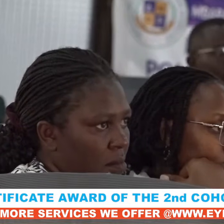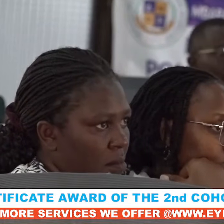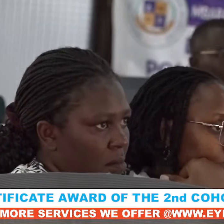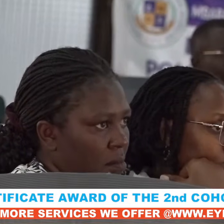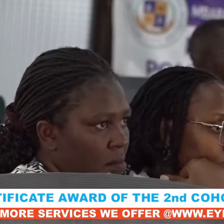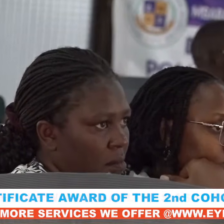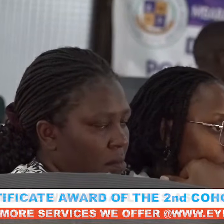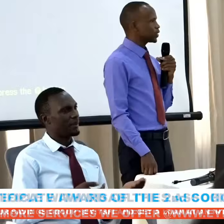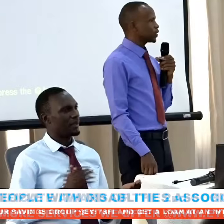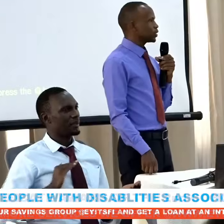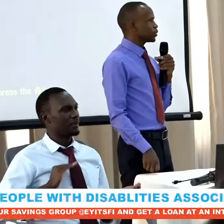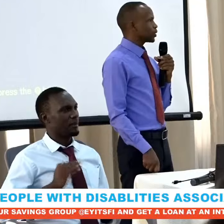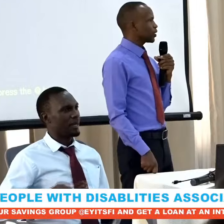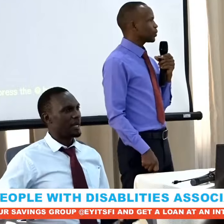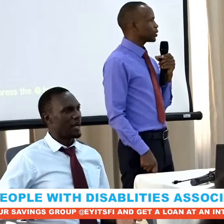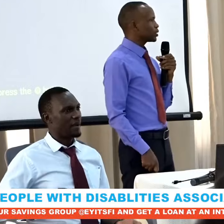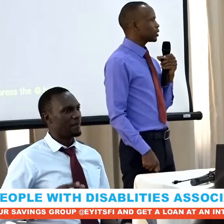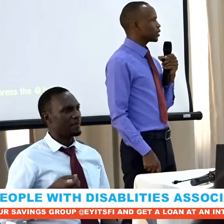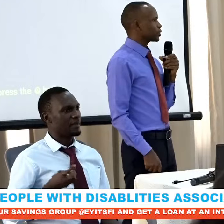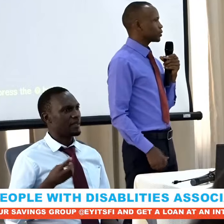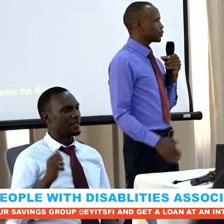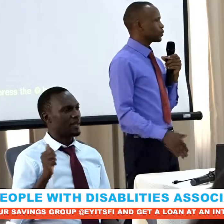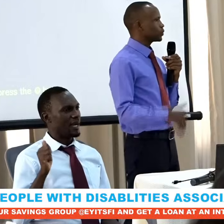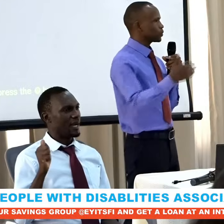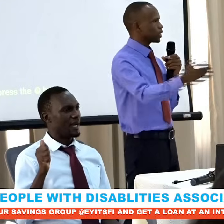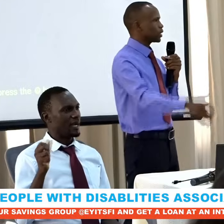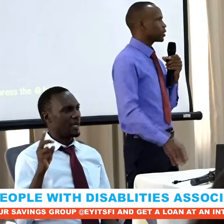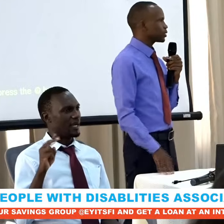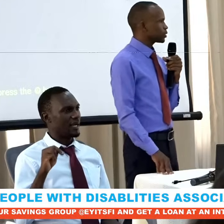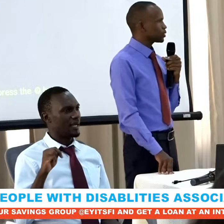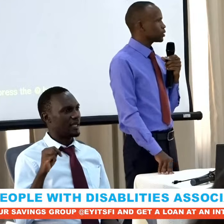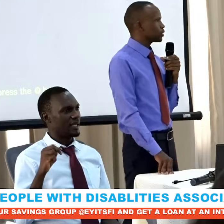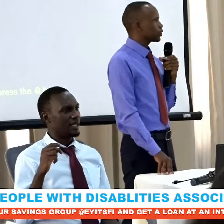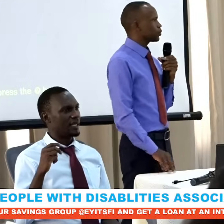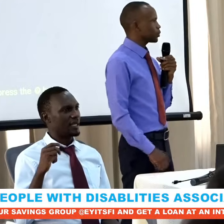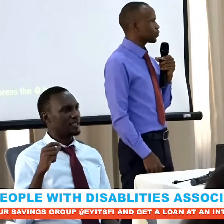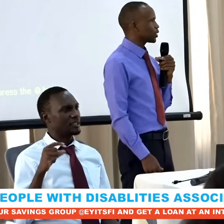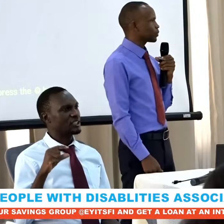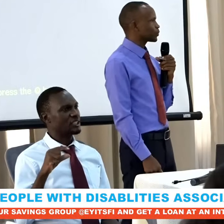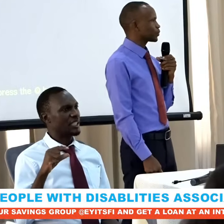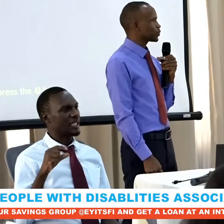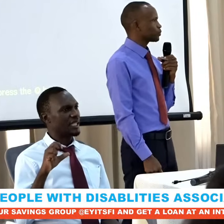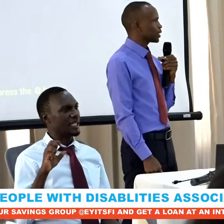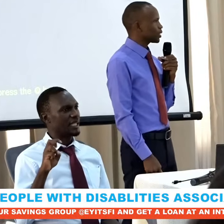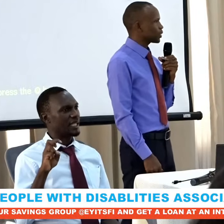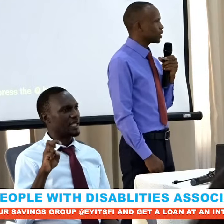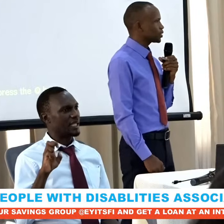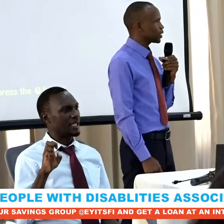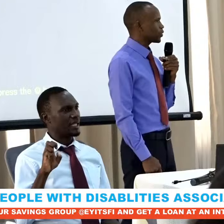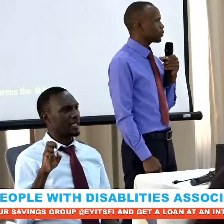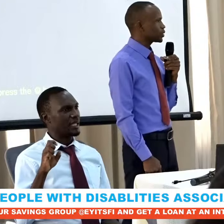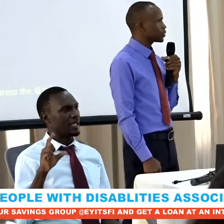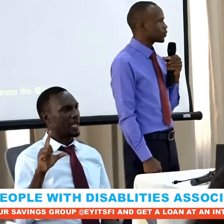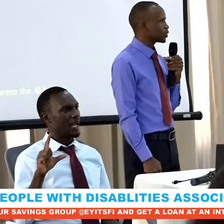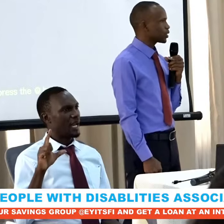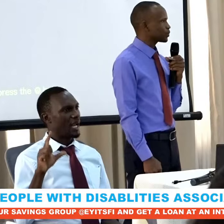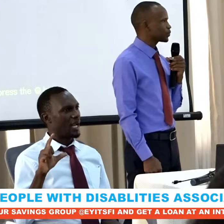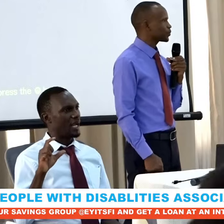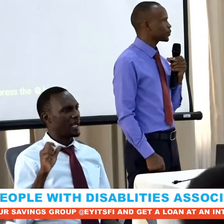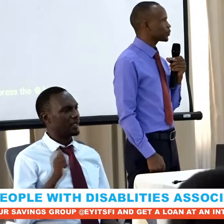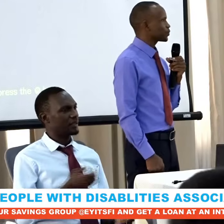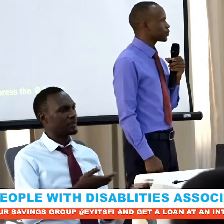Madam Angela to come and take us through the next program. Madam Angela, you are most